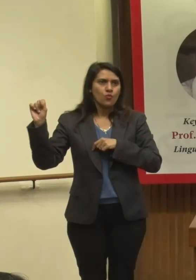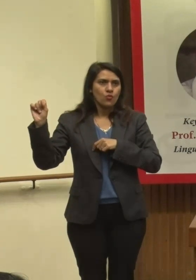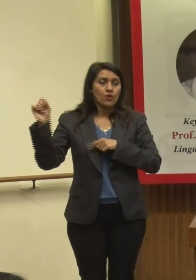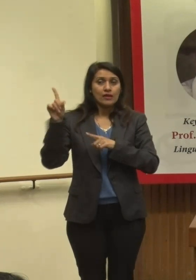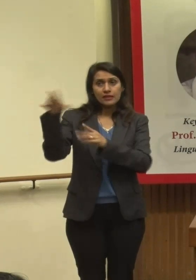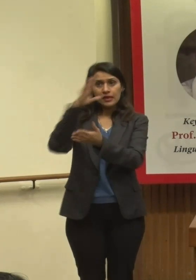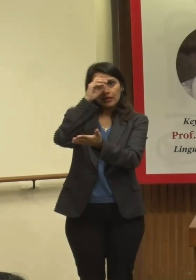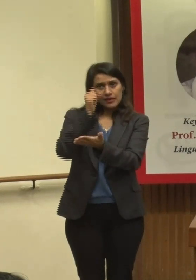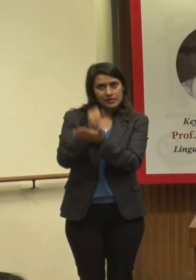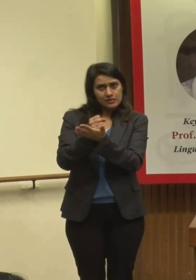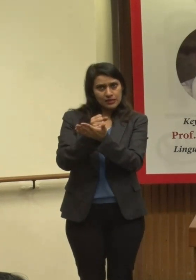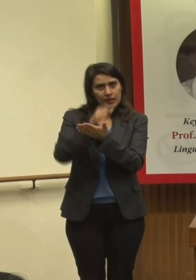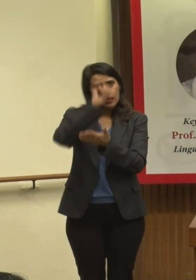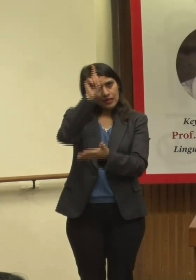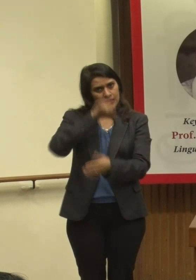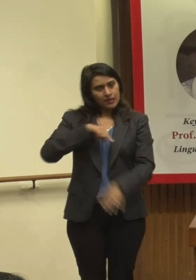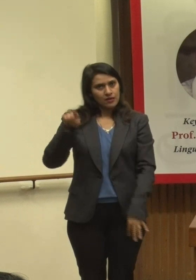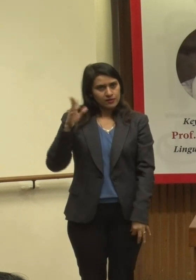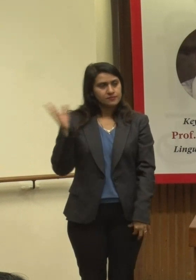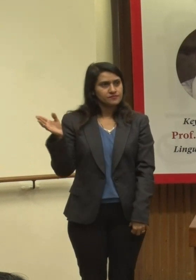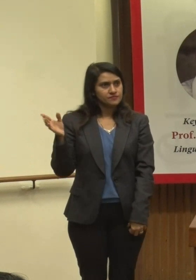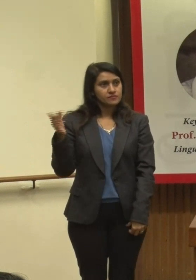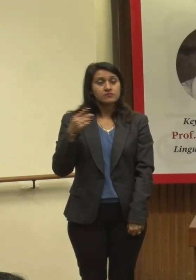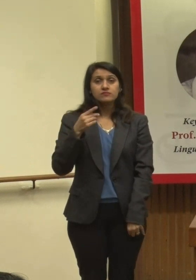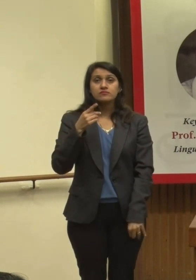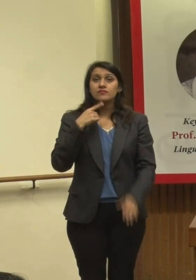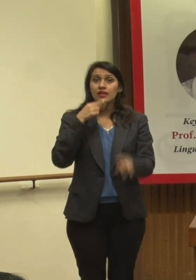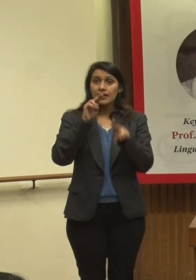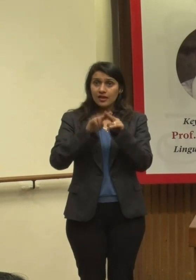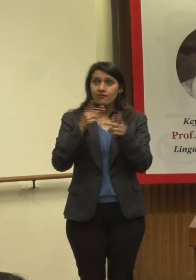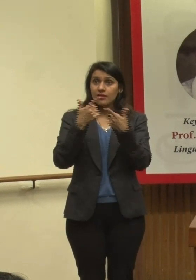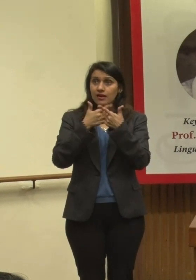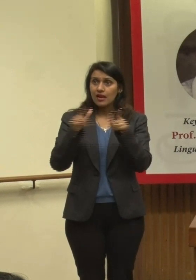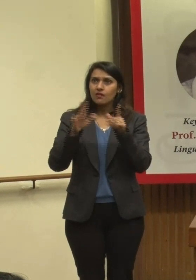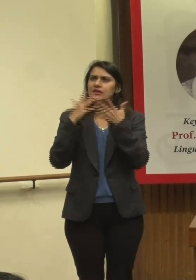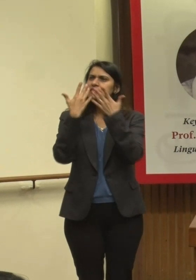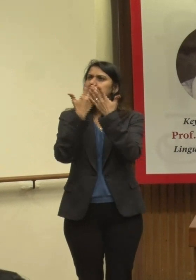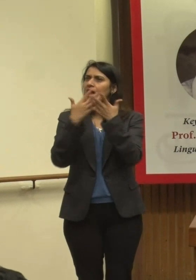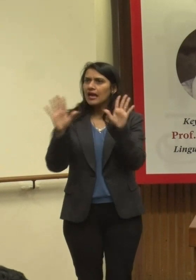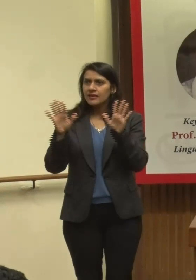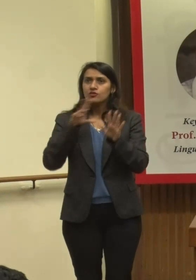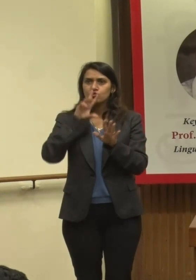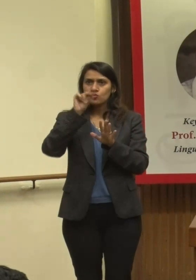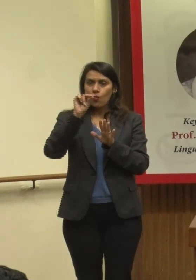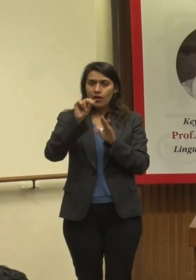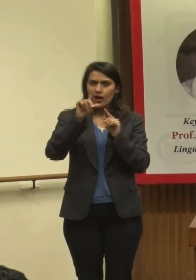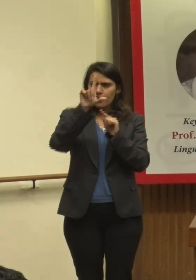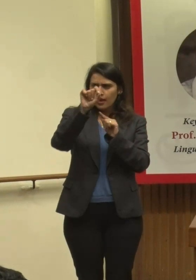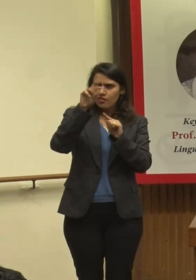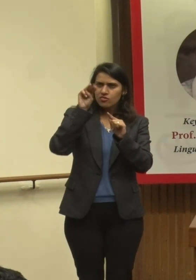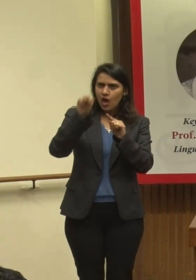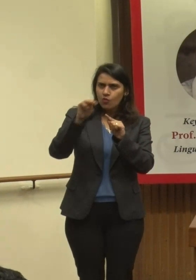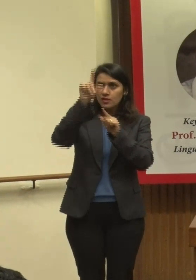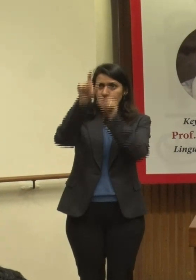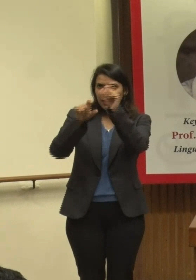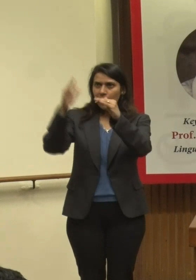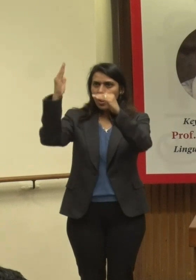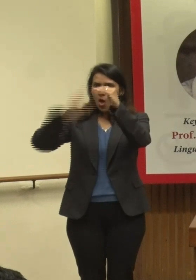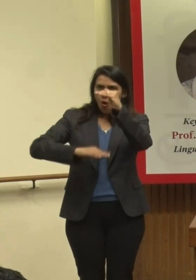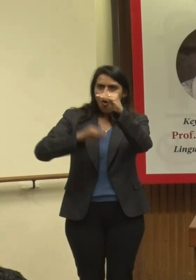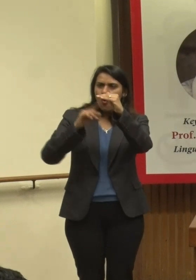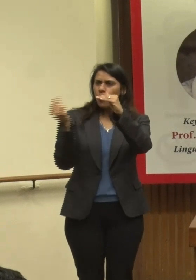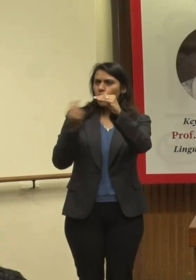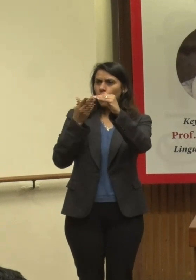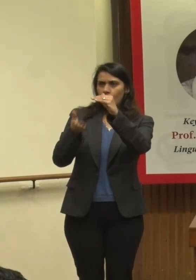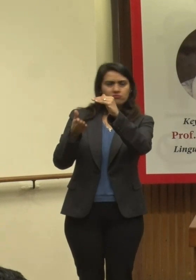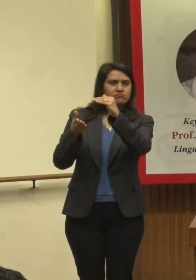has decided in this country that if any language is spoken by less than 10,000 persons,